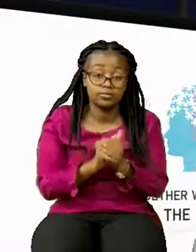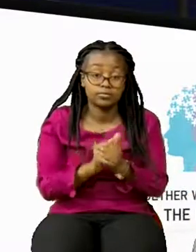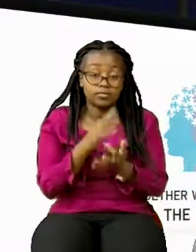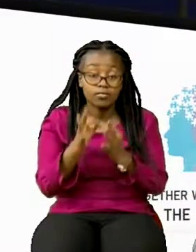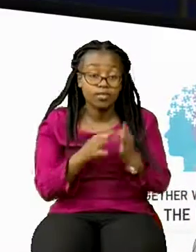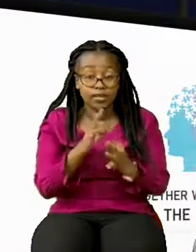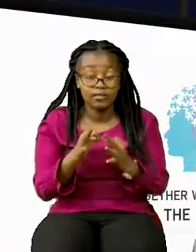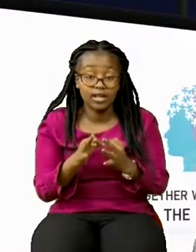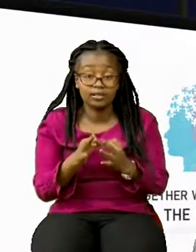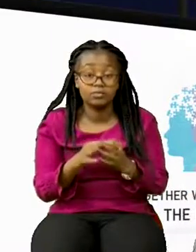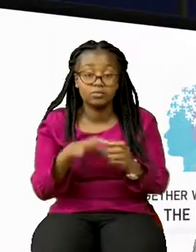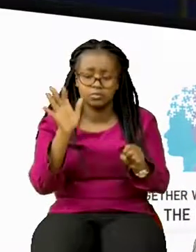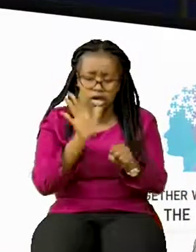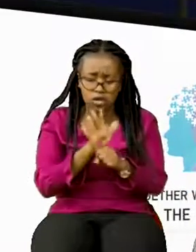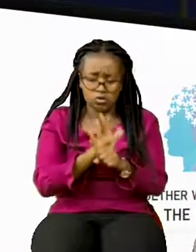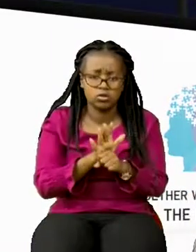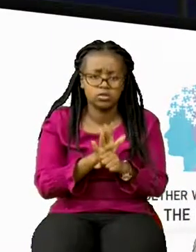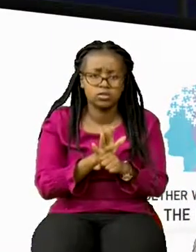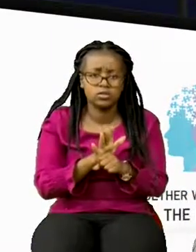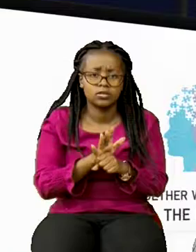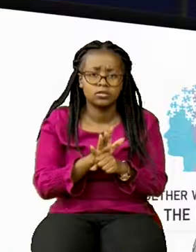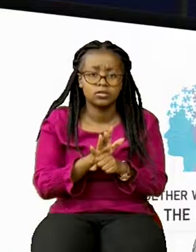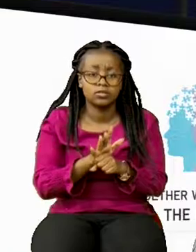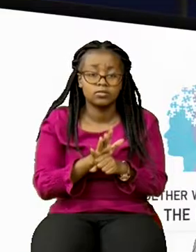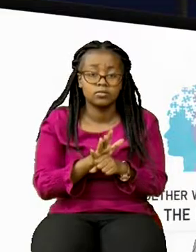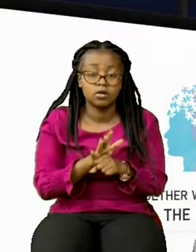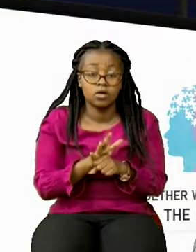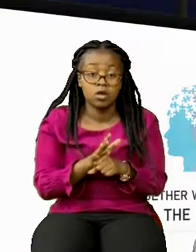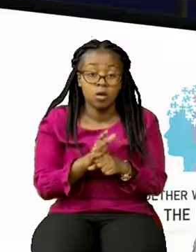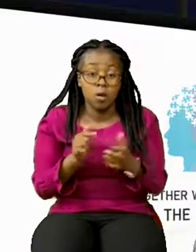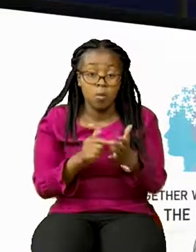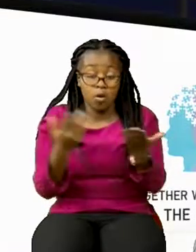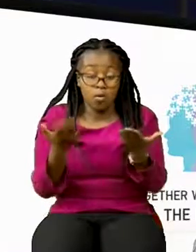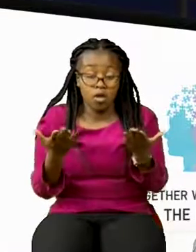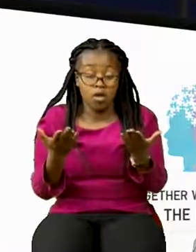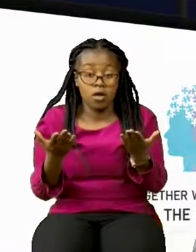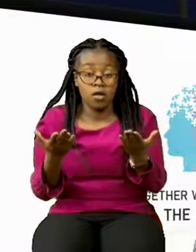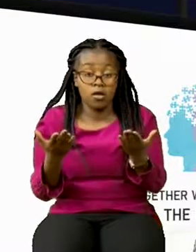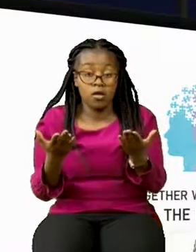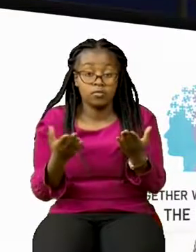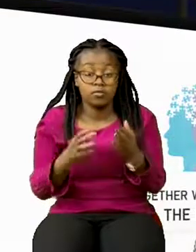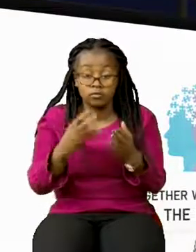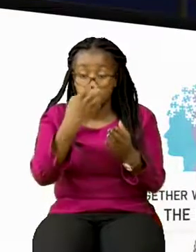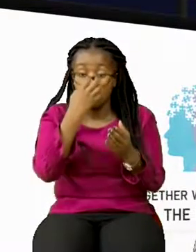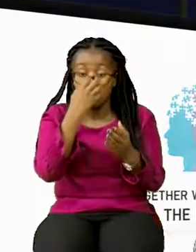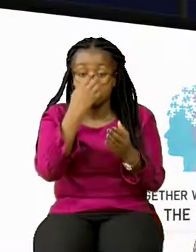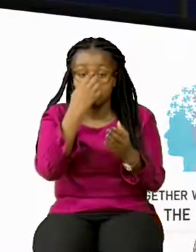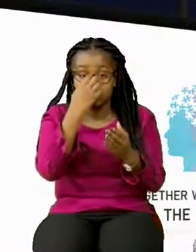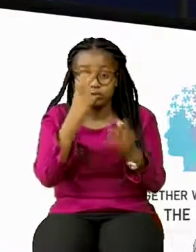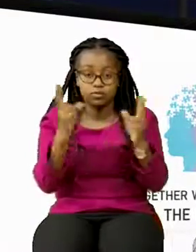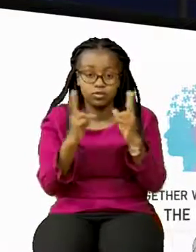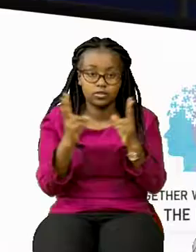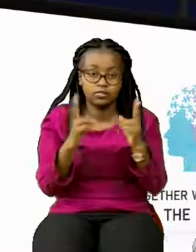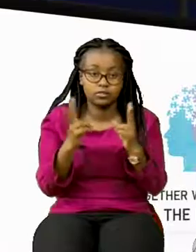a convulsion becomes too much, if it is gotten to that point where oxygen at this point is usually